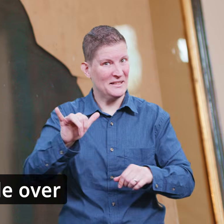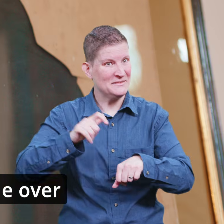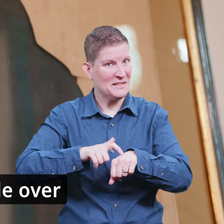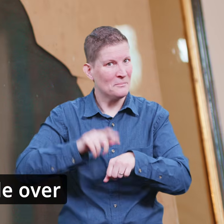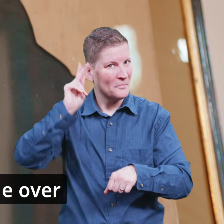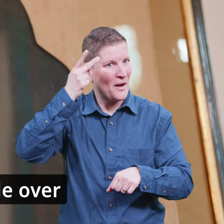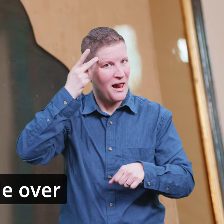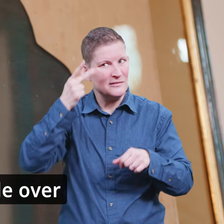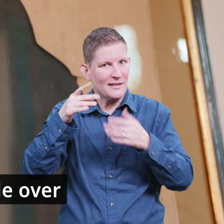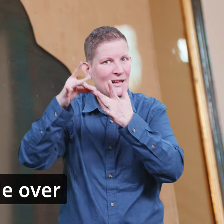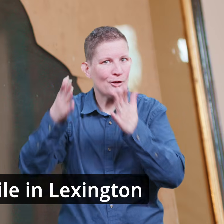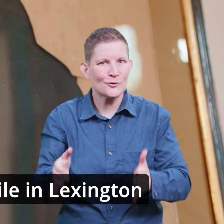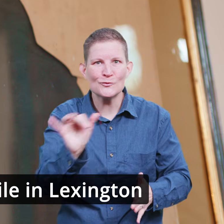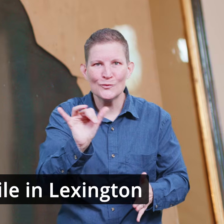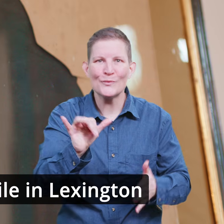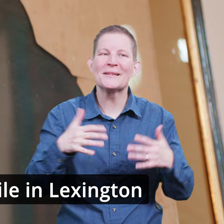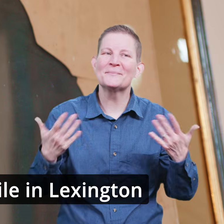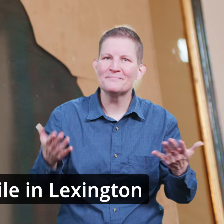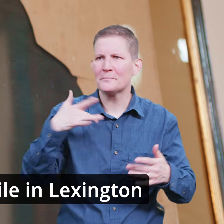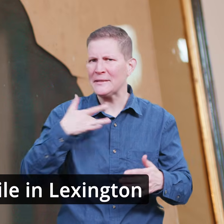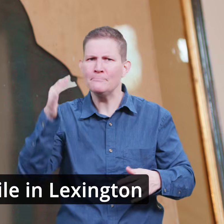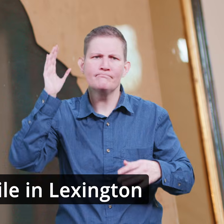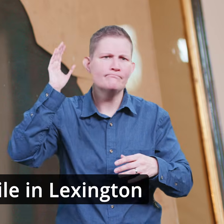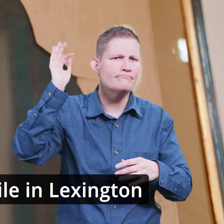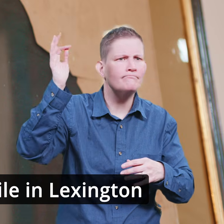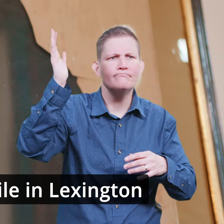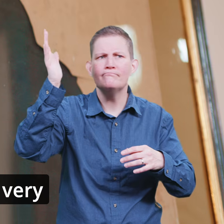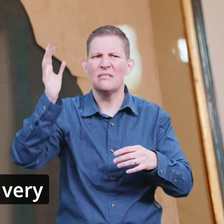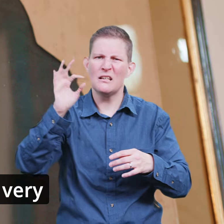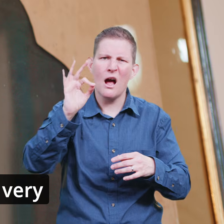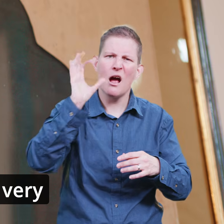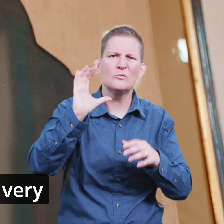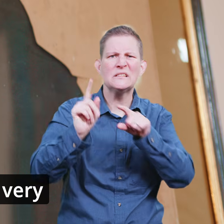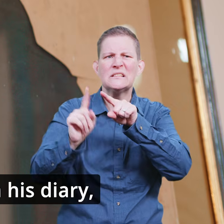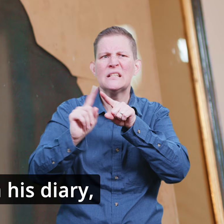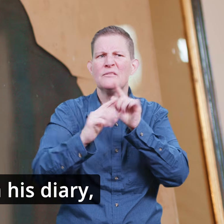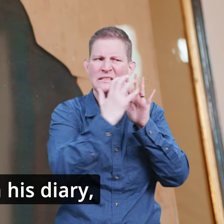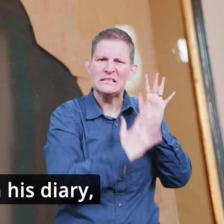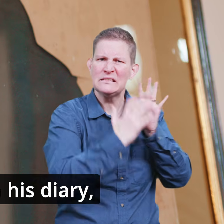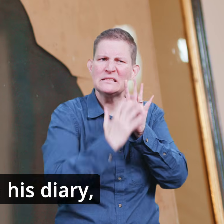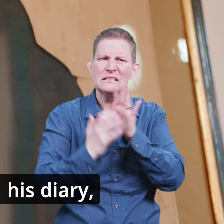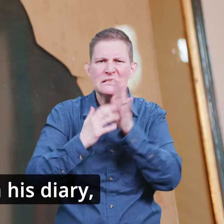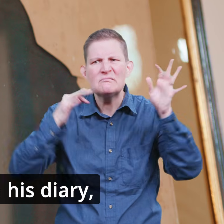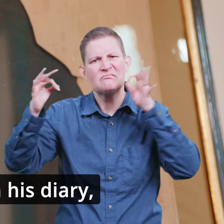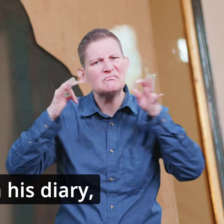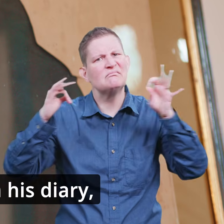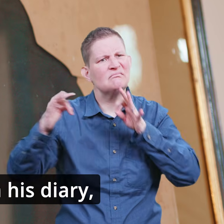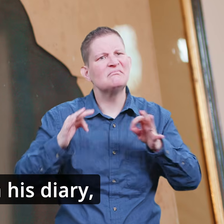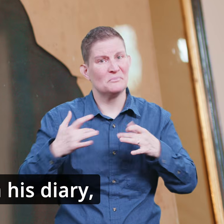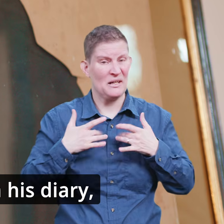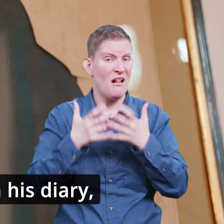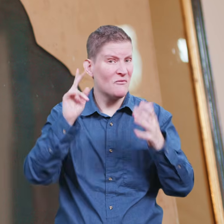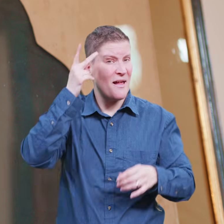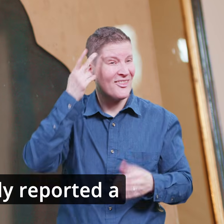leader of the town. He made over 3,000 Sunday sermons while in Lexington, and many were very political. As we